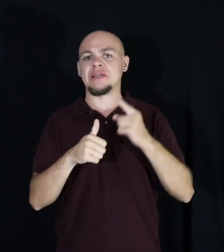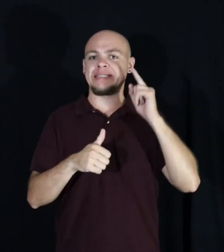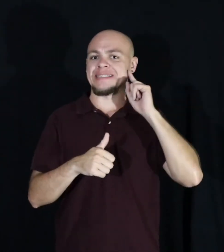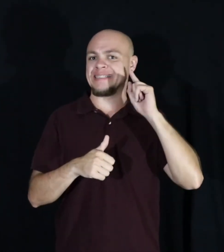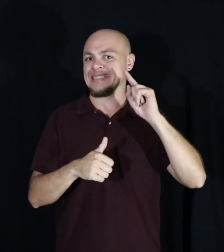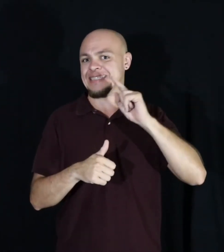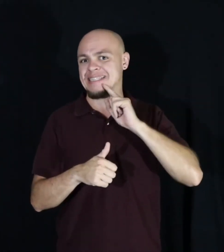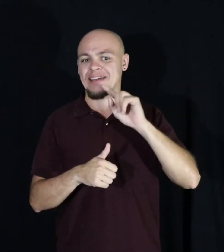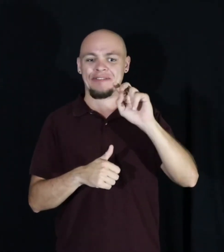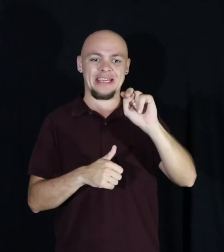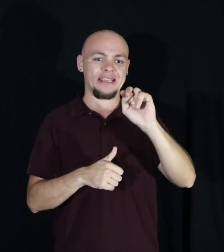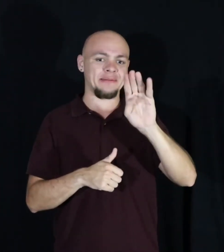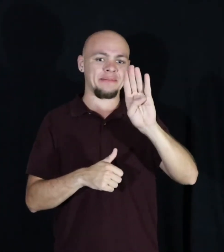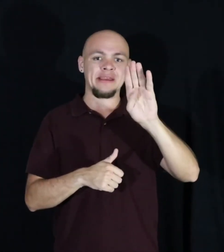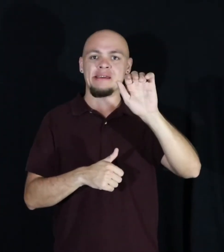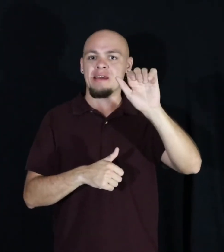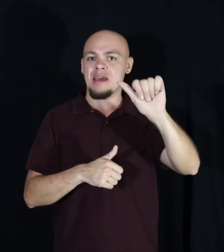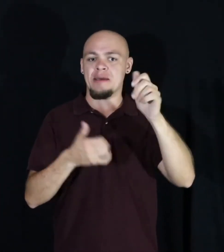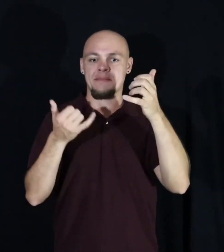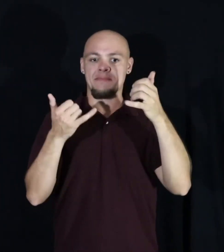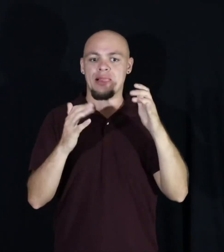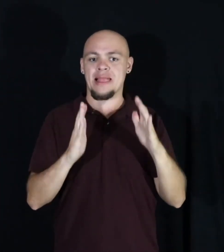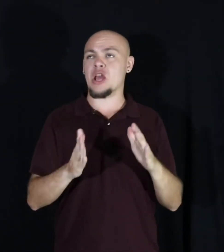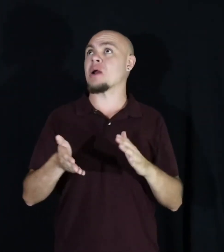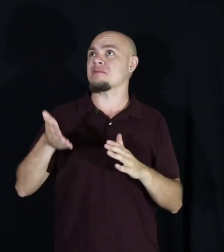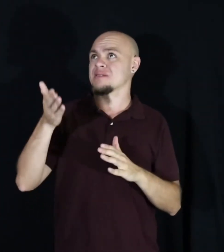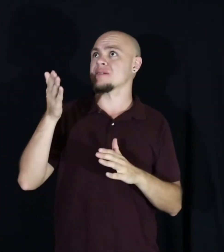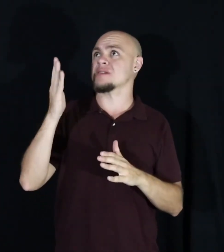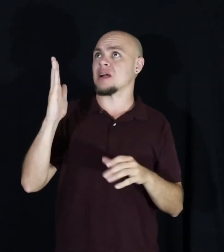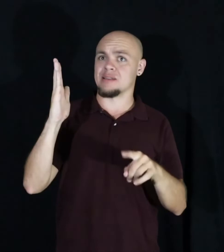NBA history, and then God would be proud of me.